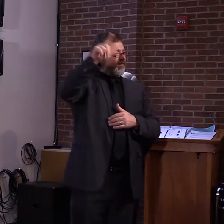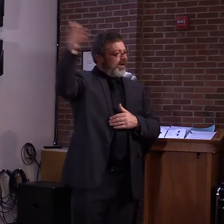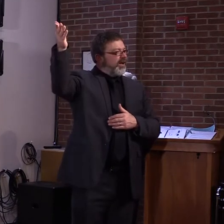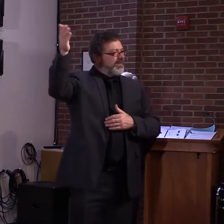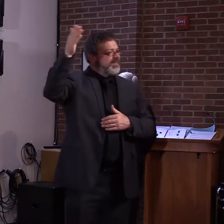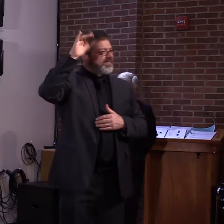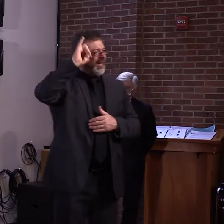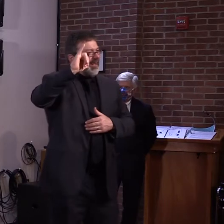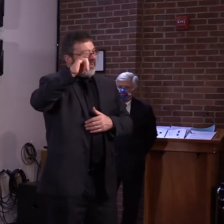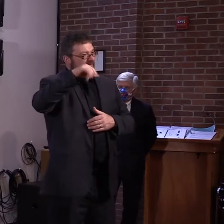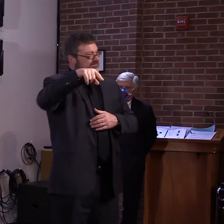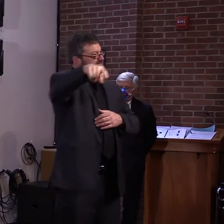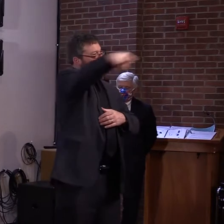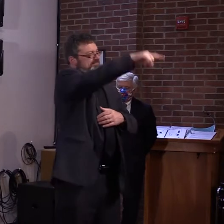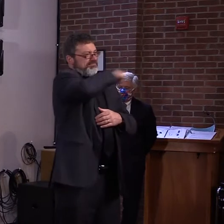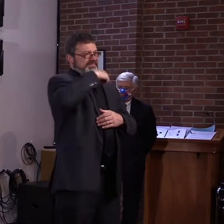inconsistency.